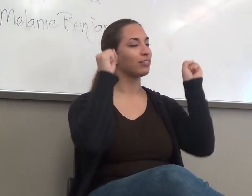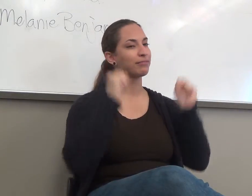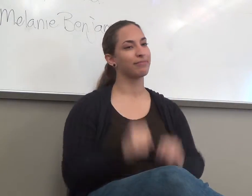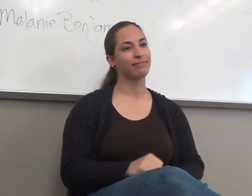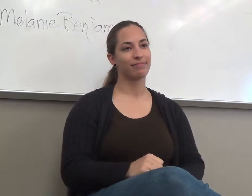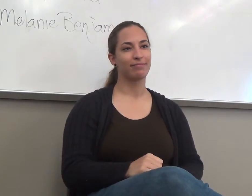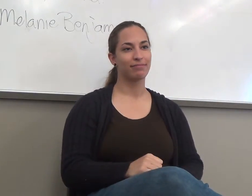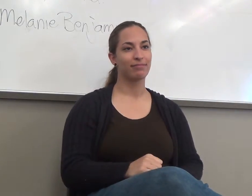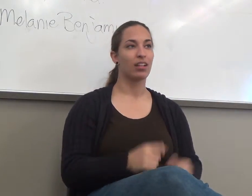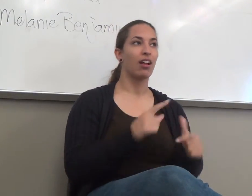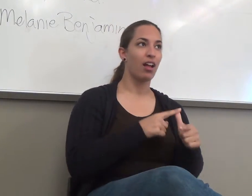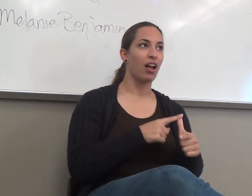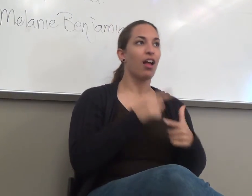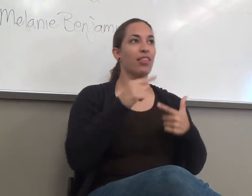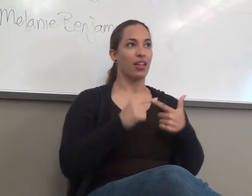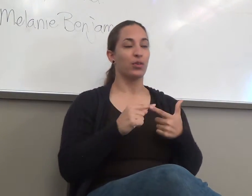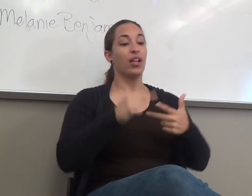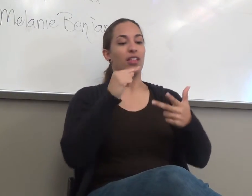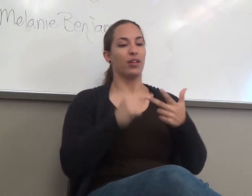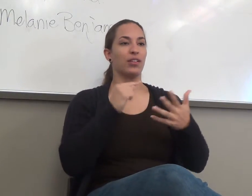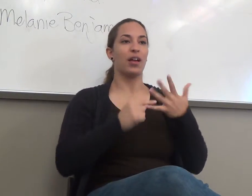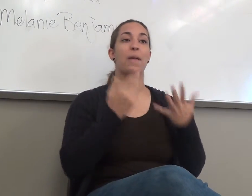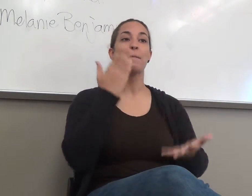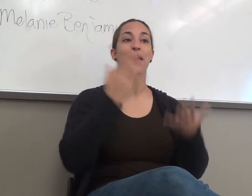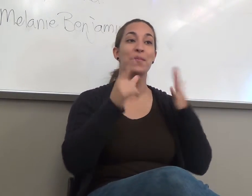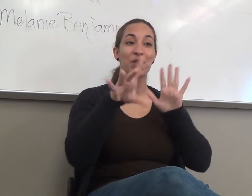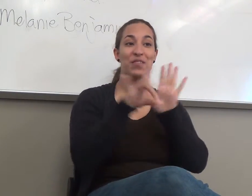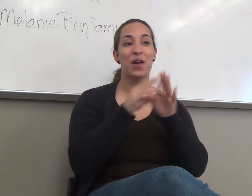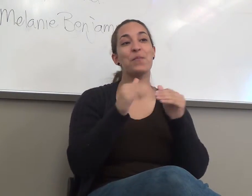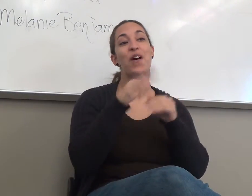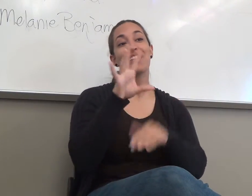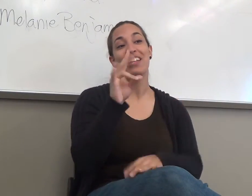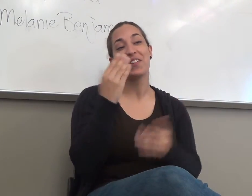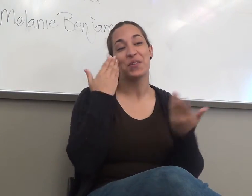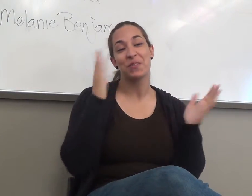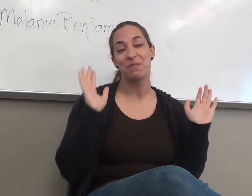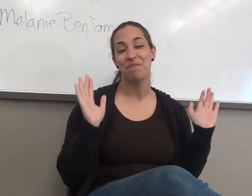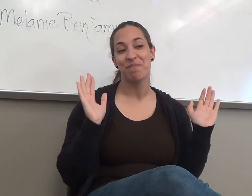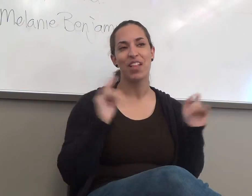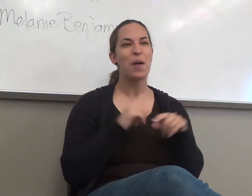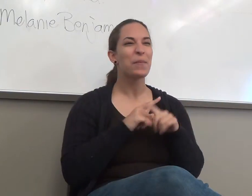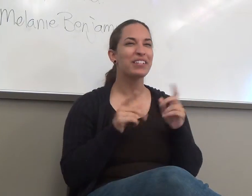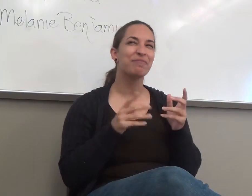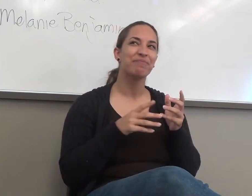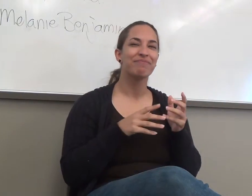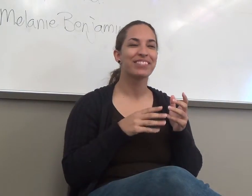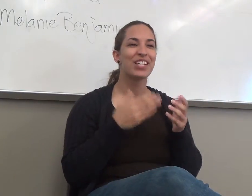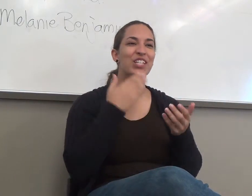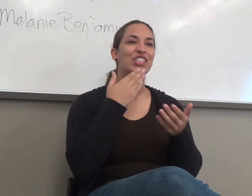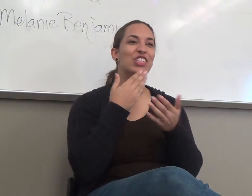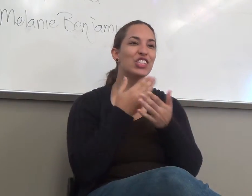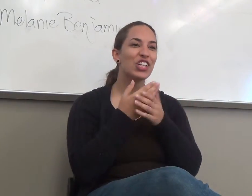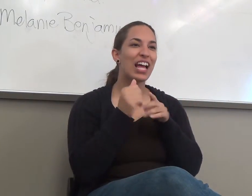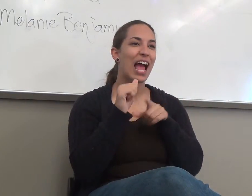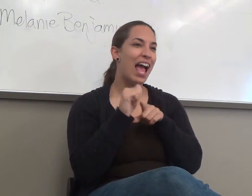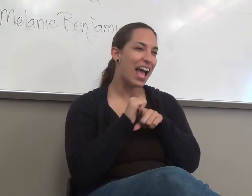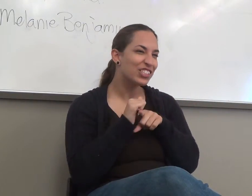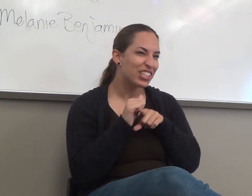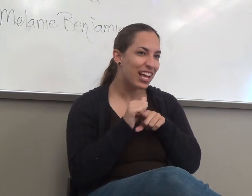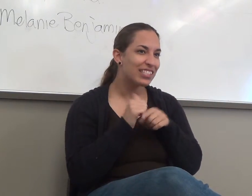7. But it's just a kind of exercise in getting your brain organized to think about